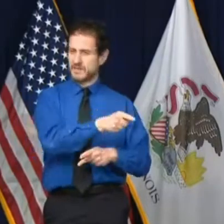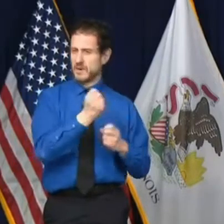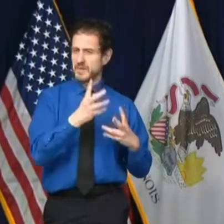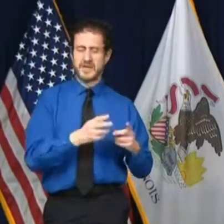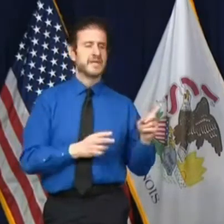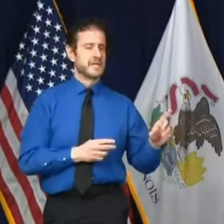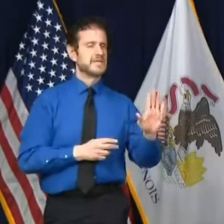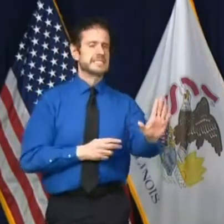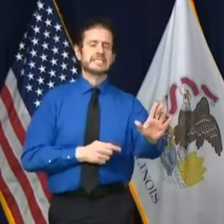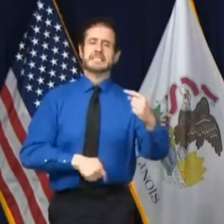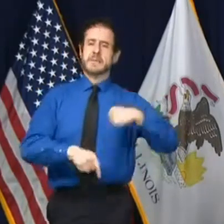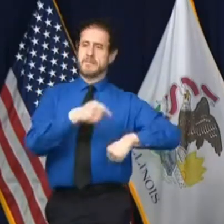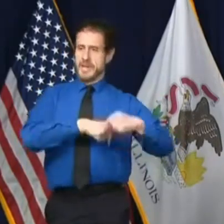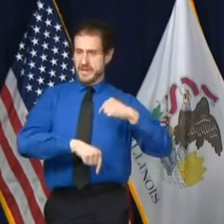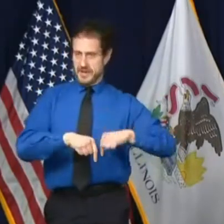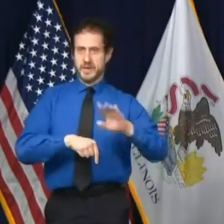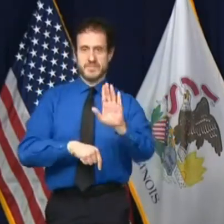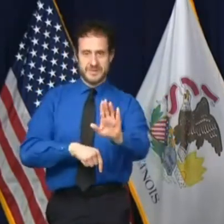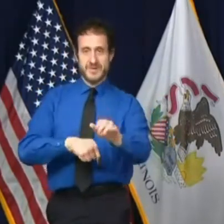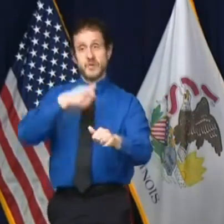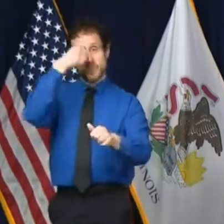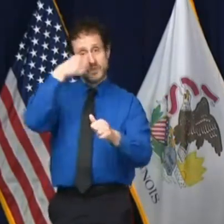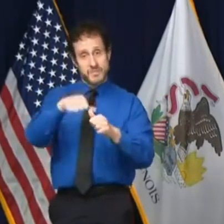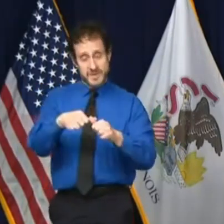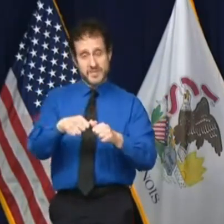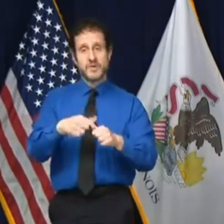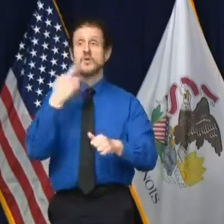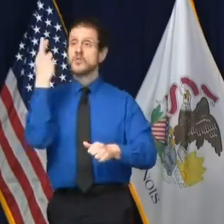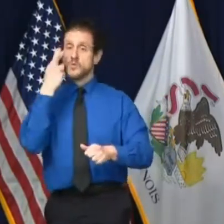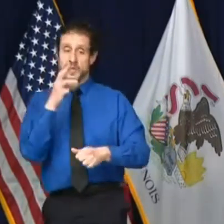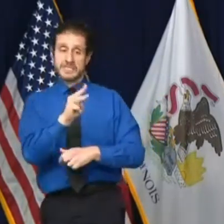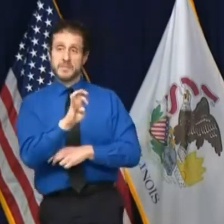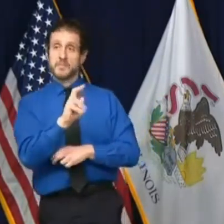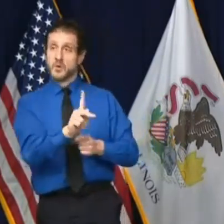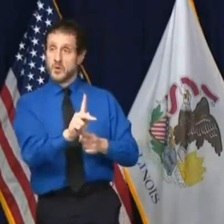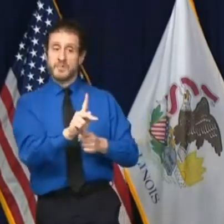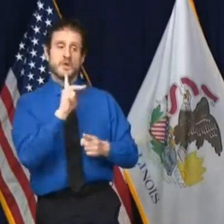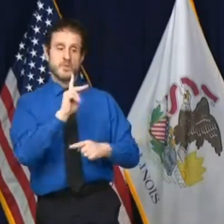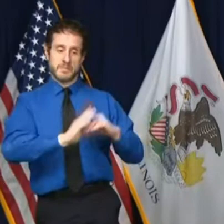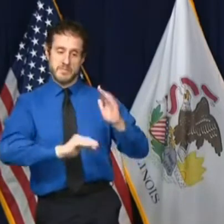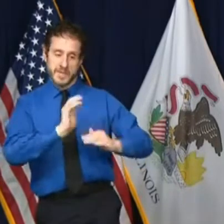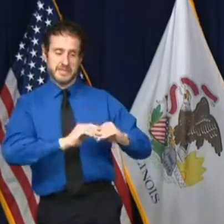Let's just back up. I want everybody to remember why we built out McCormick Place.